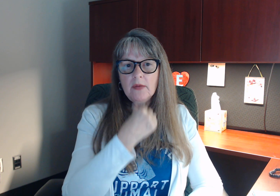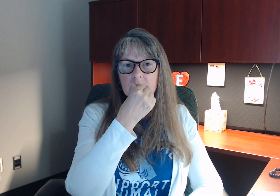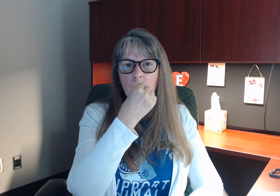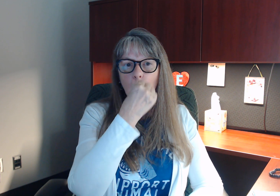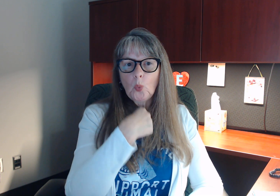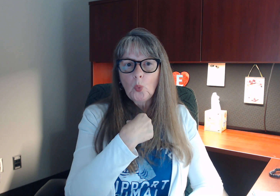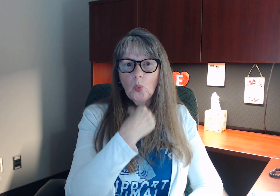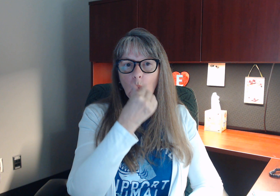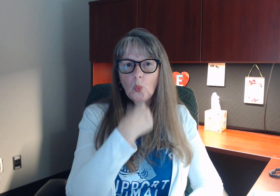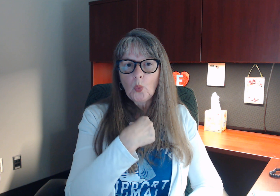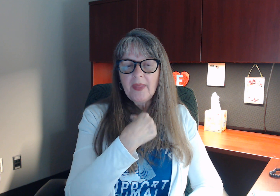way. Thin,